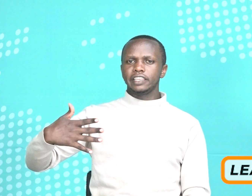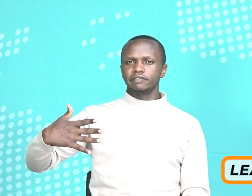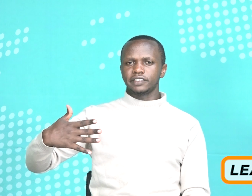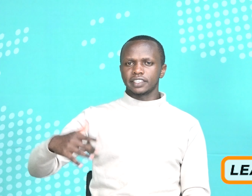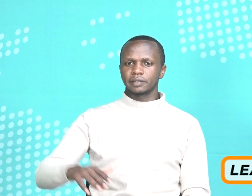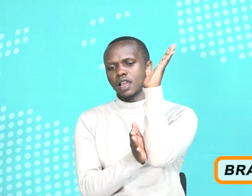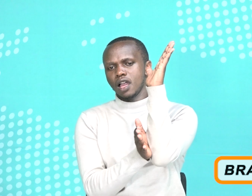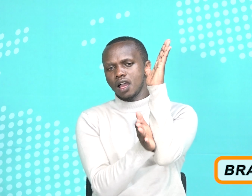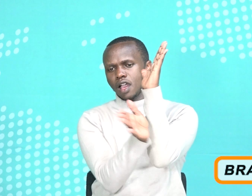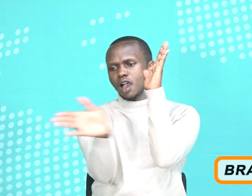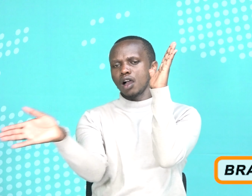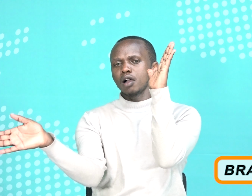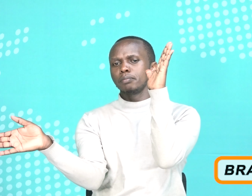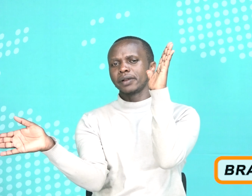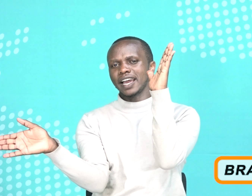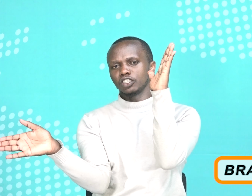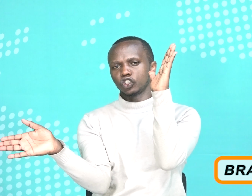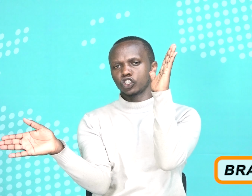leaves, branch,